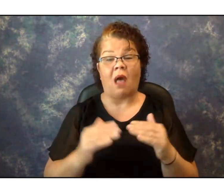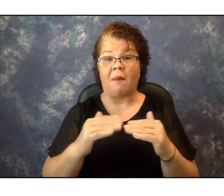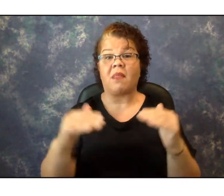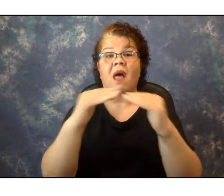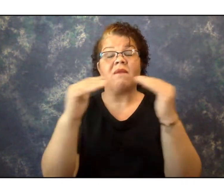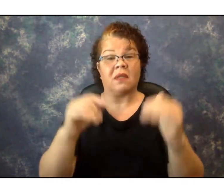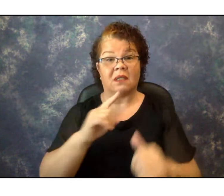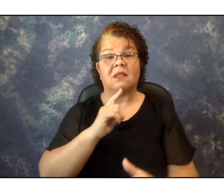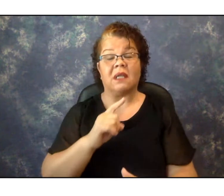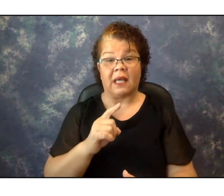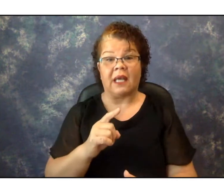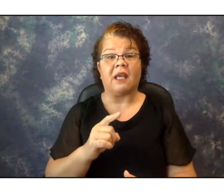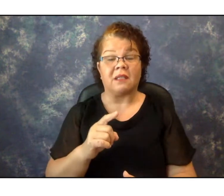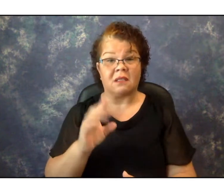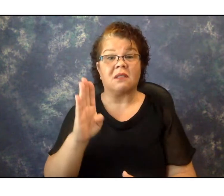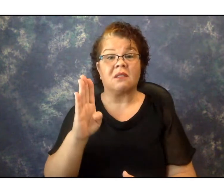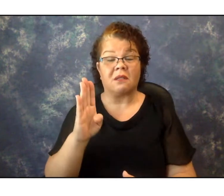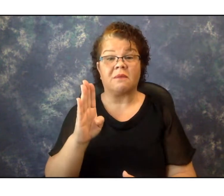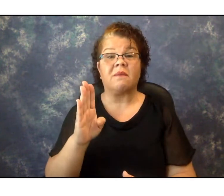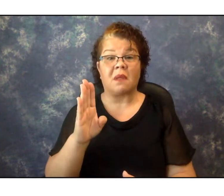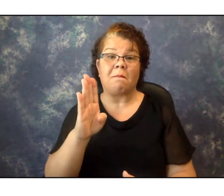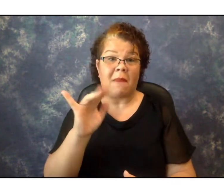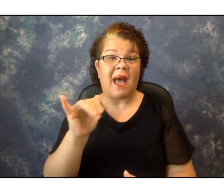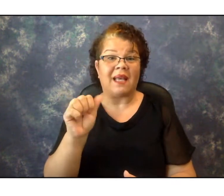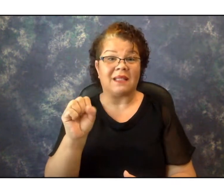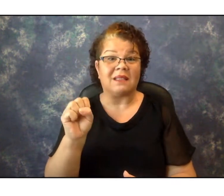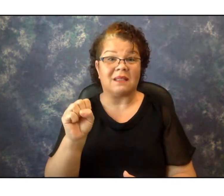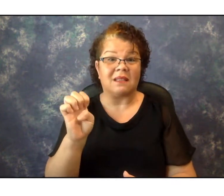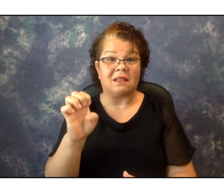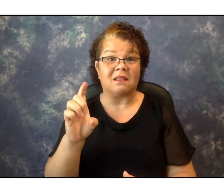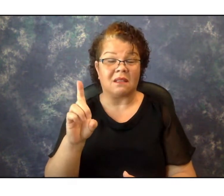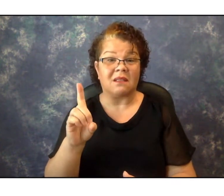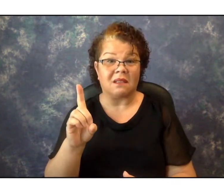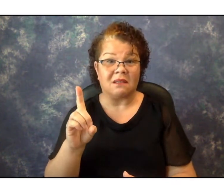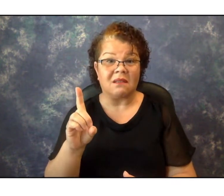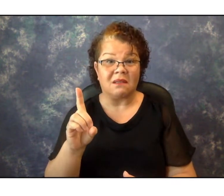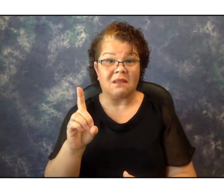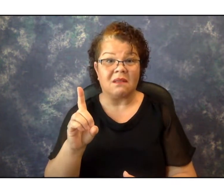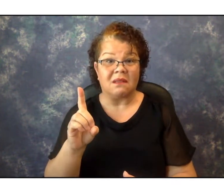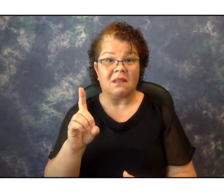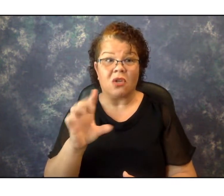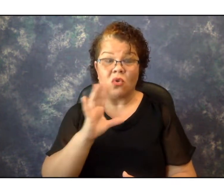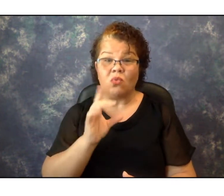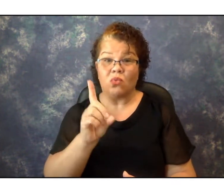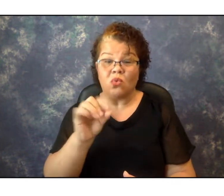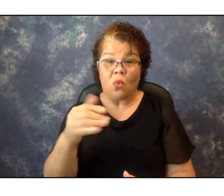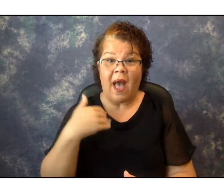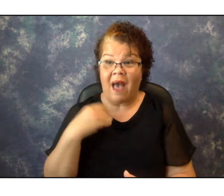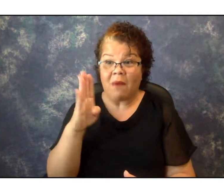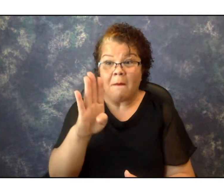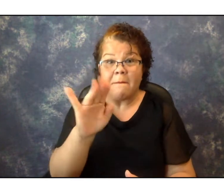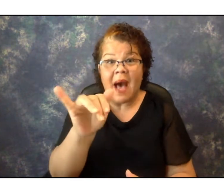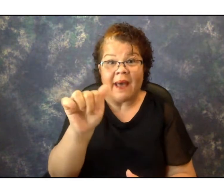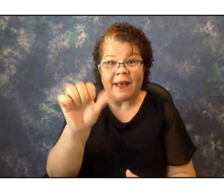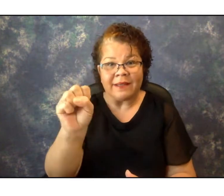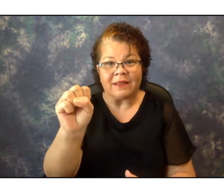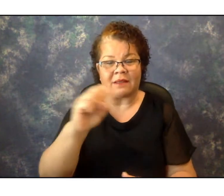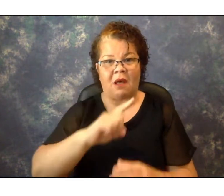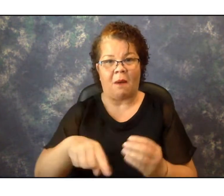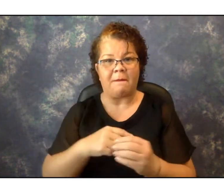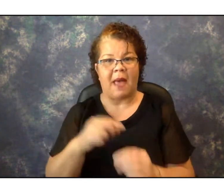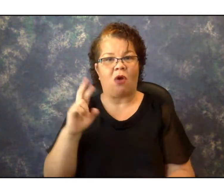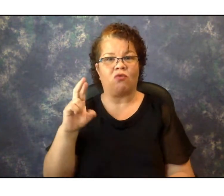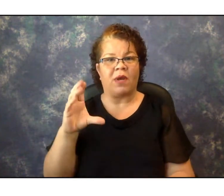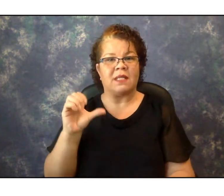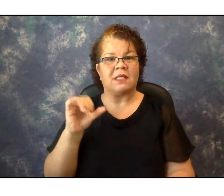cannot be biased about racism. You're going to be biased about racism, and getting them to understand that it's not that